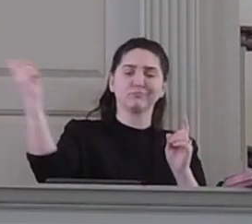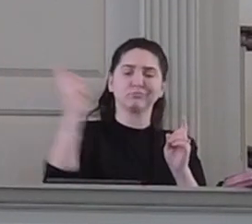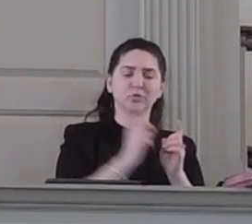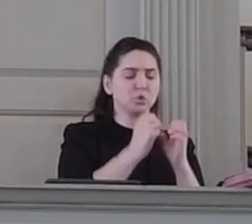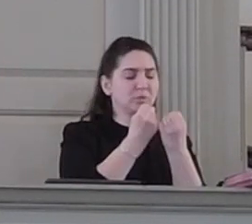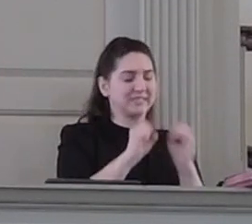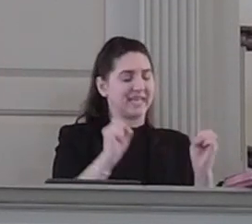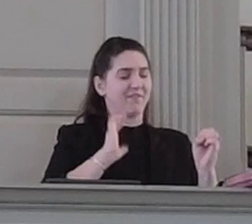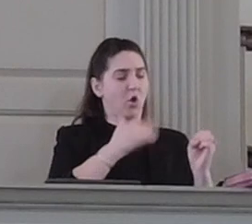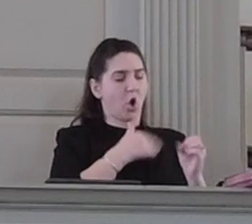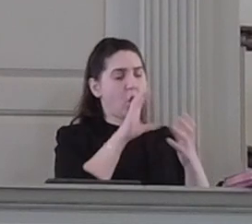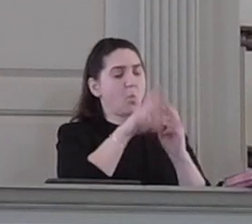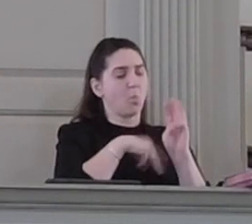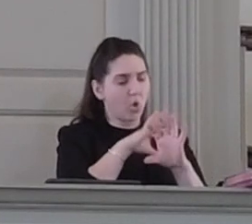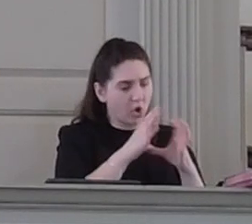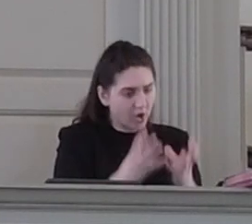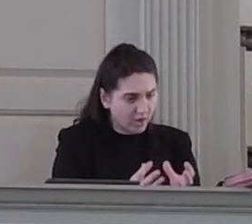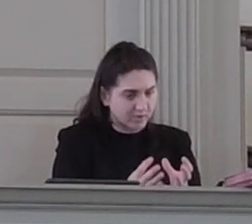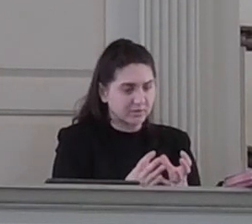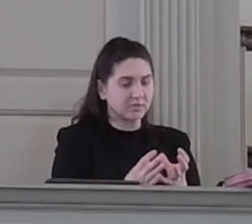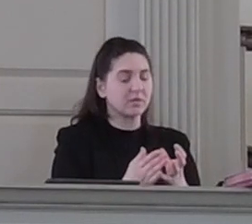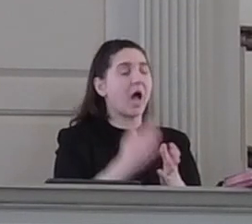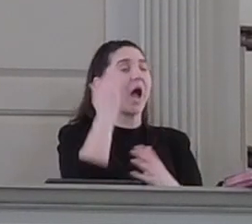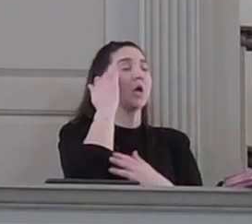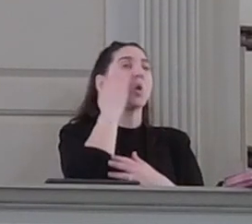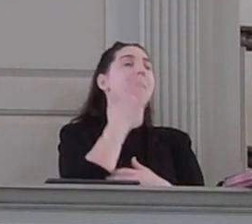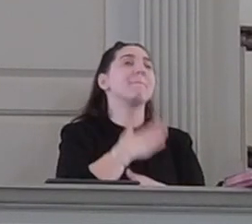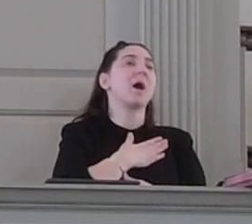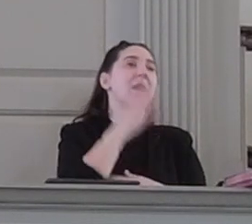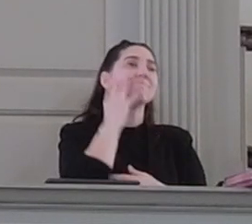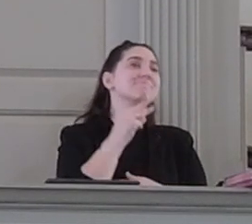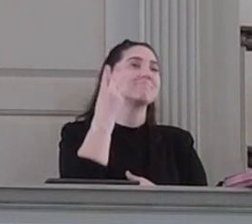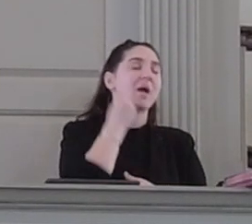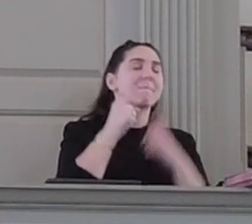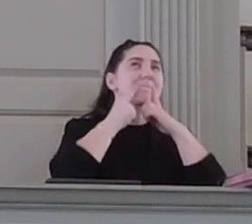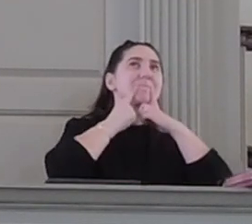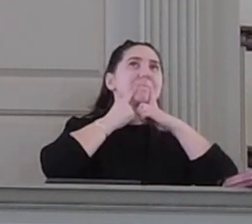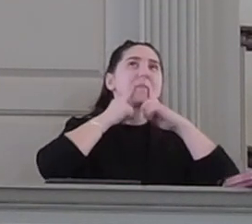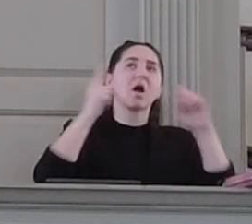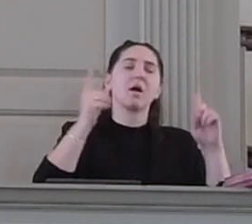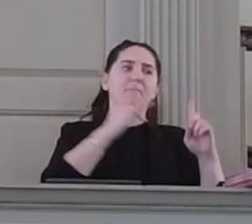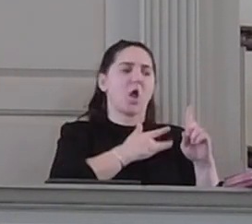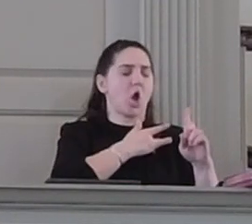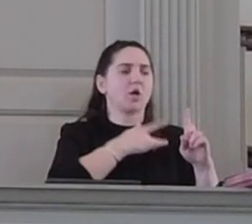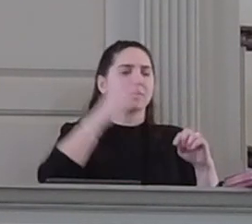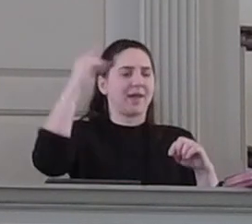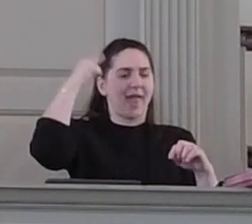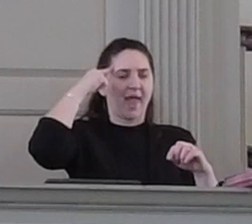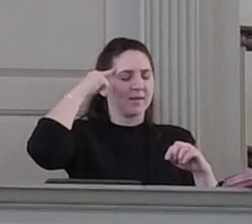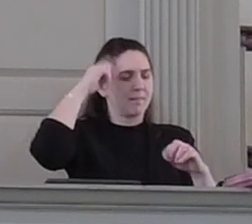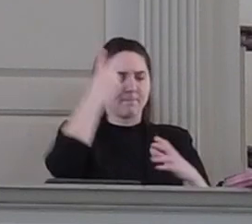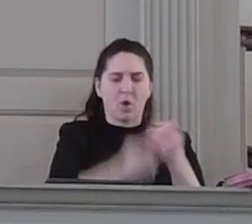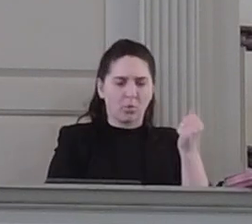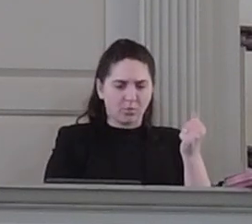All I know is that I finally realized, in my heart and in my head,